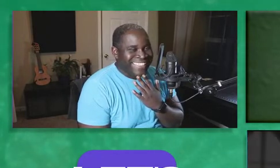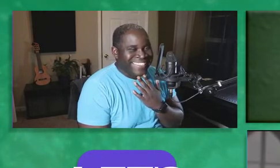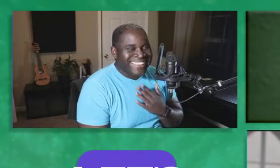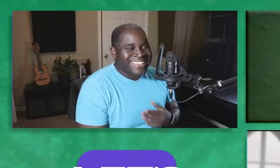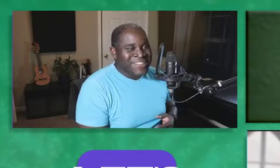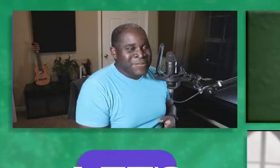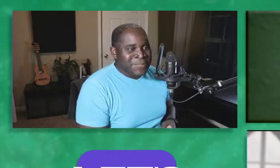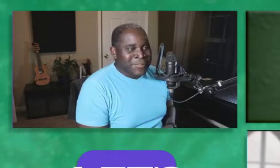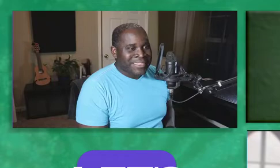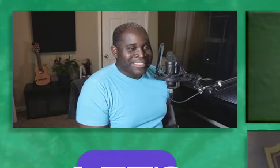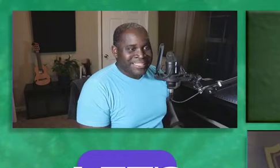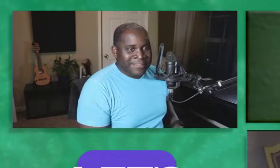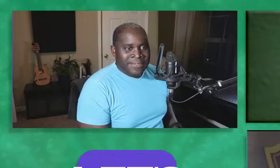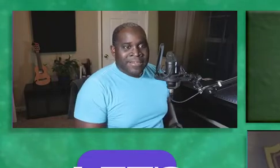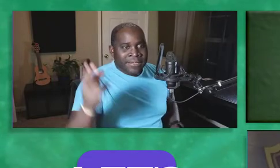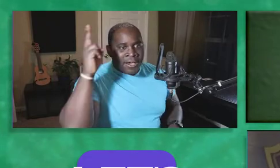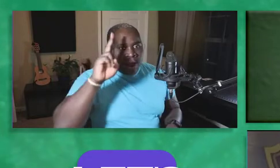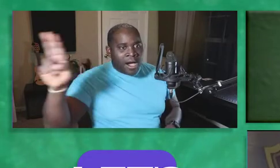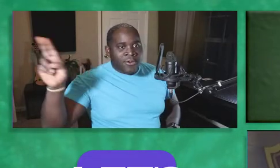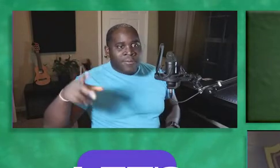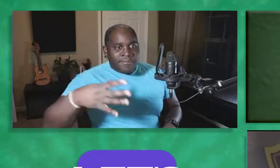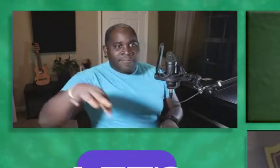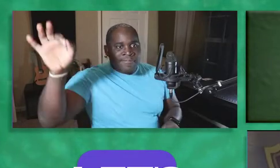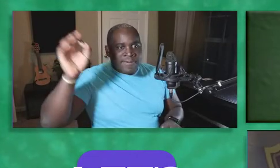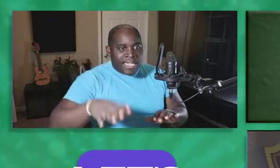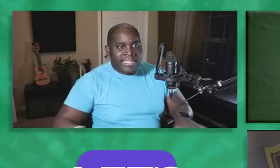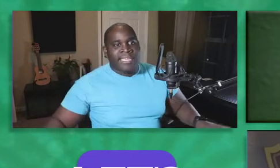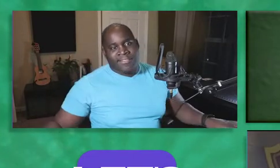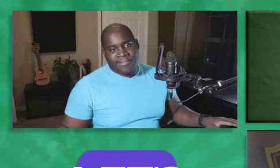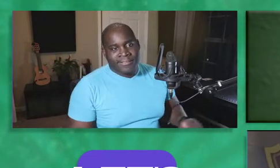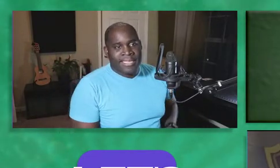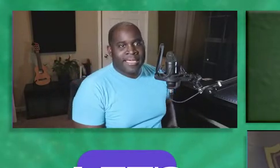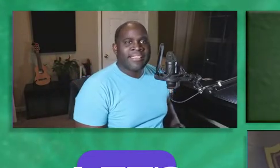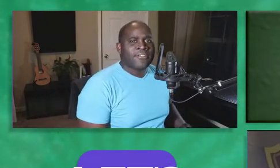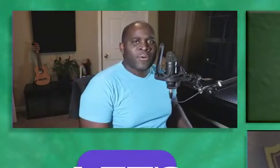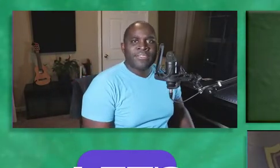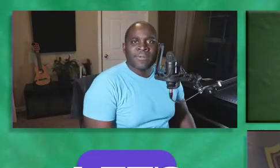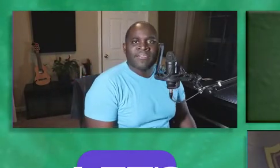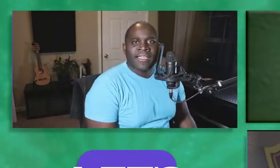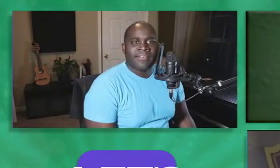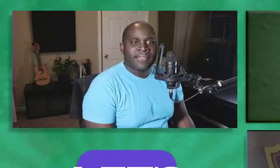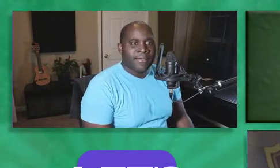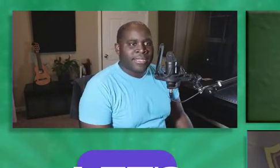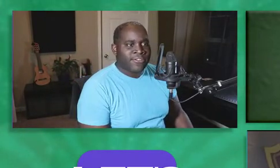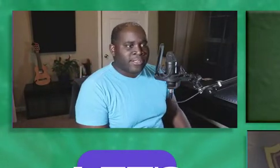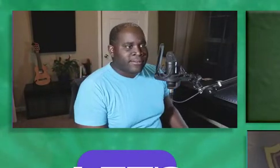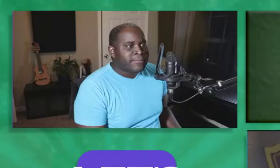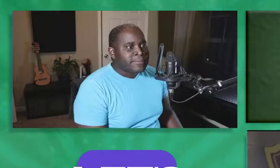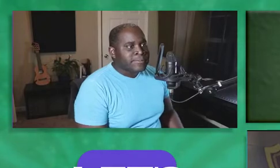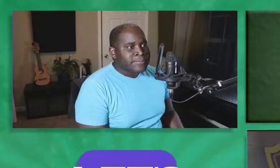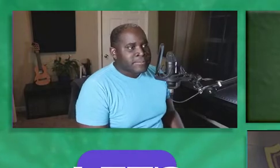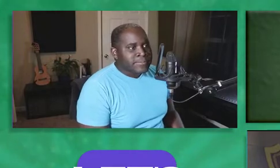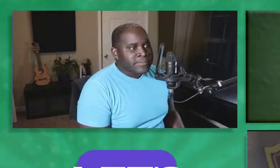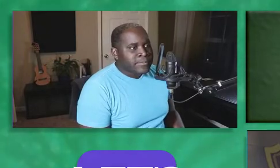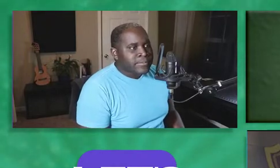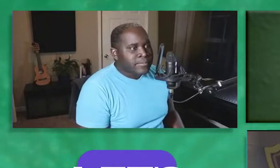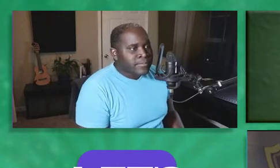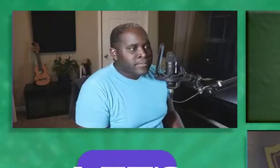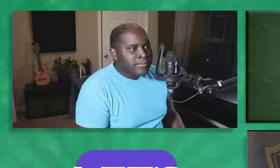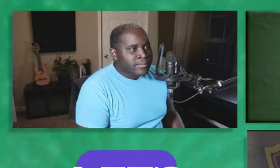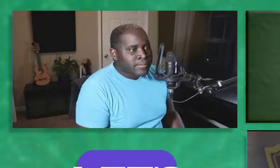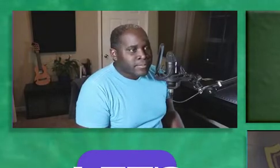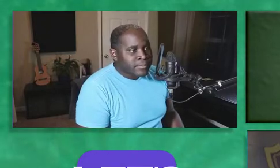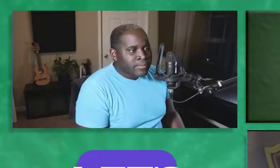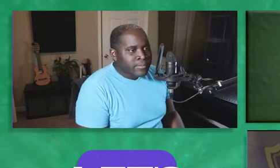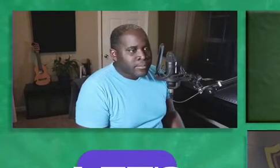intense. Breaks my heart. Then honor him. Honor him. Find his kids. Children. Yeah, they're gone, Amaya. Captured by a moonshadow elf.